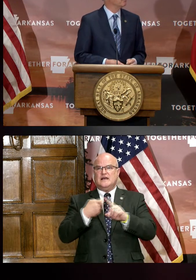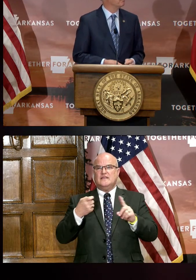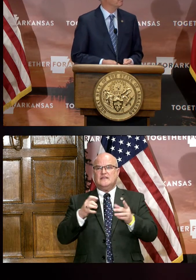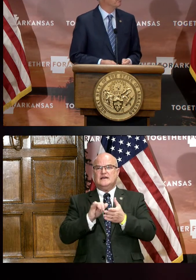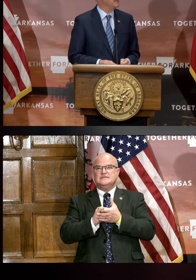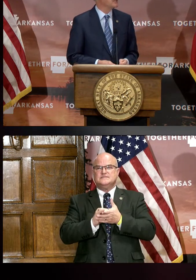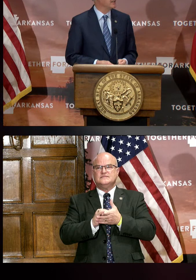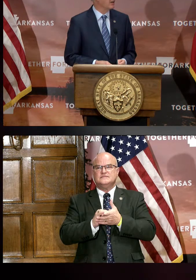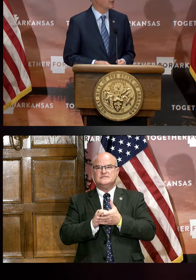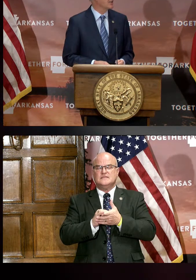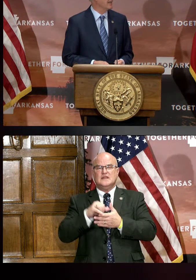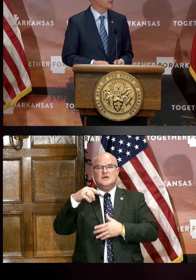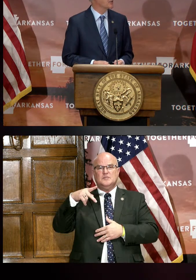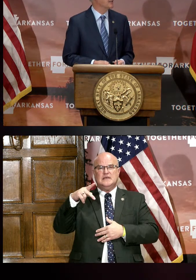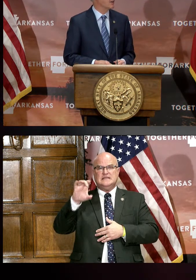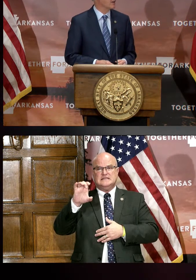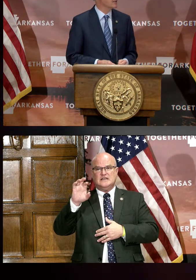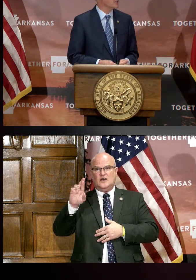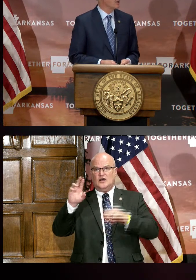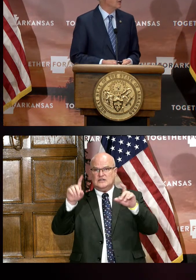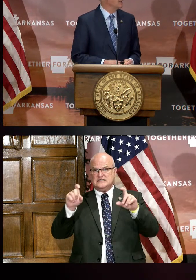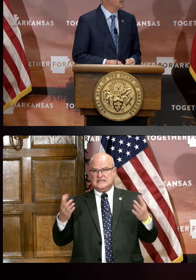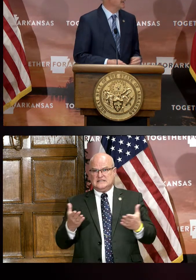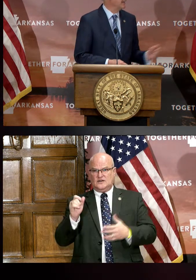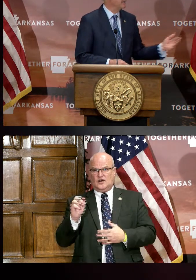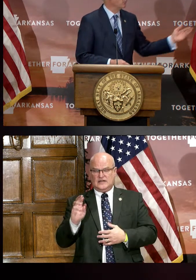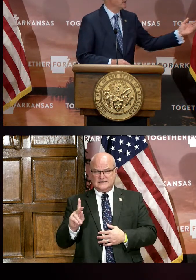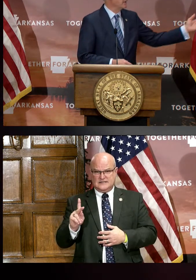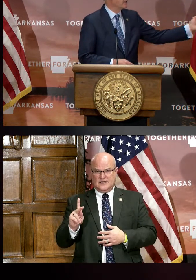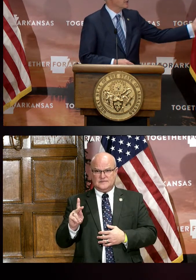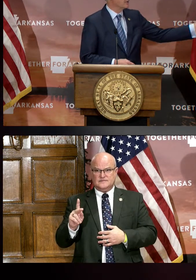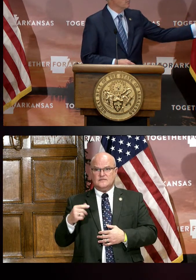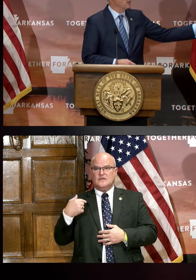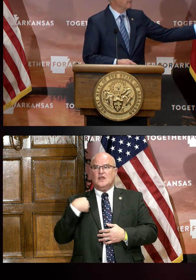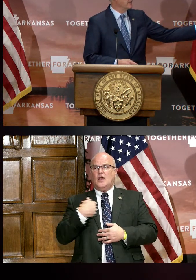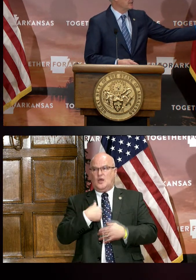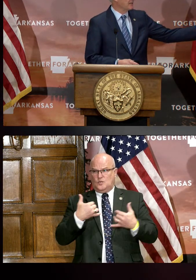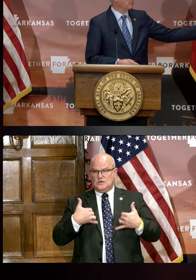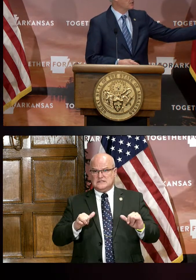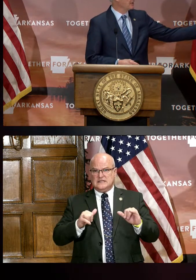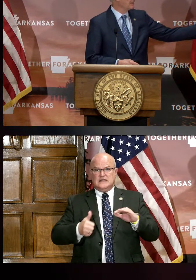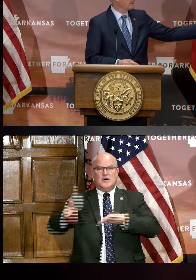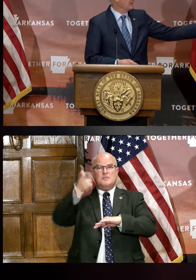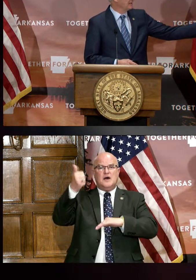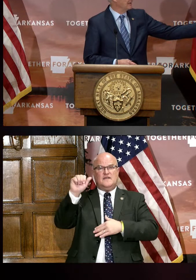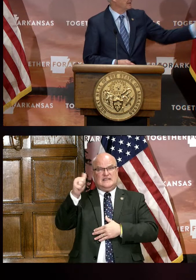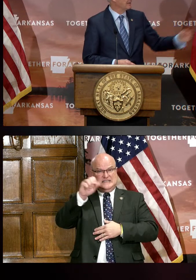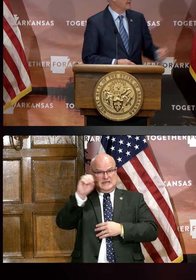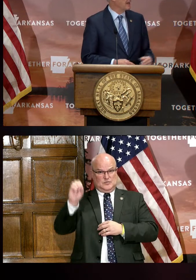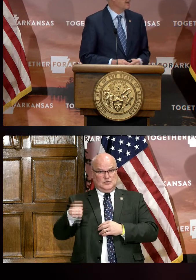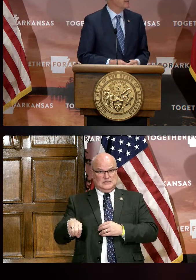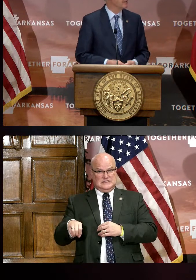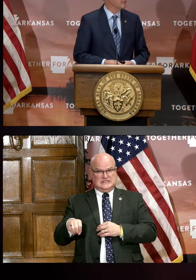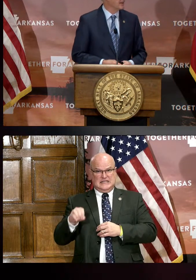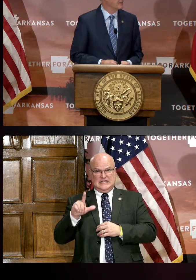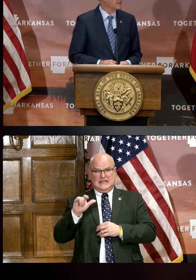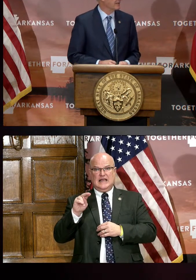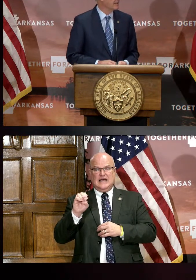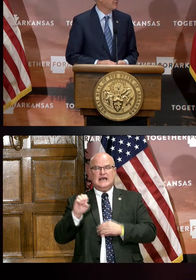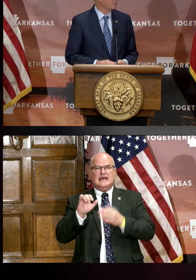of PCR tests in Arkansas, and we are still above the 10%